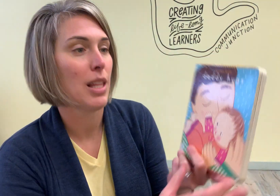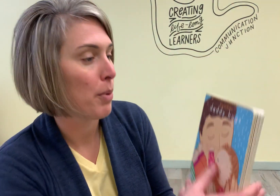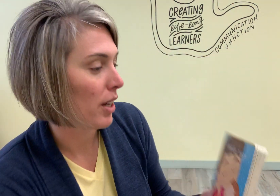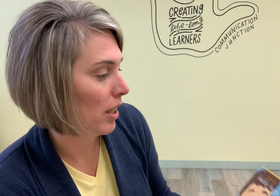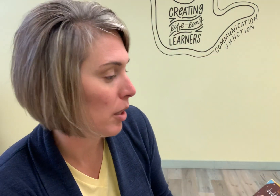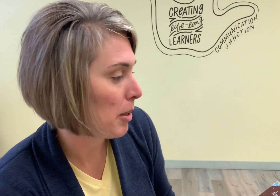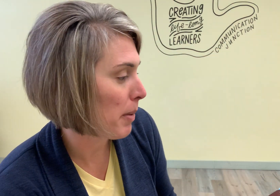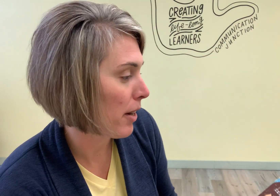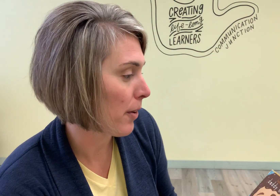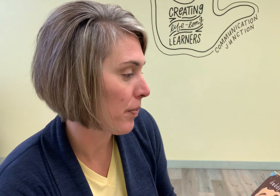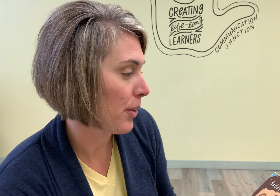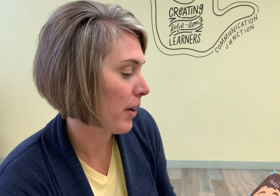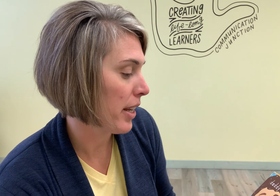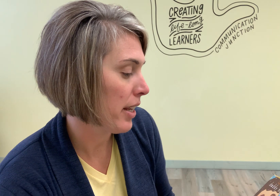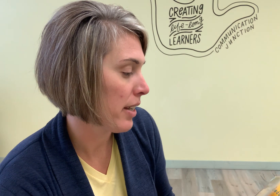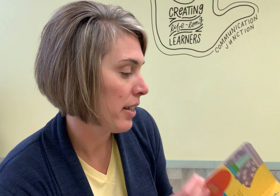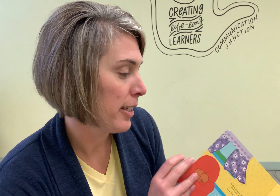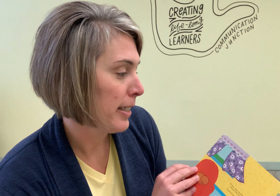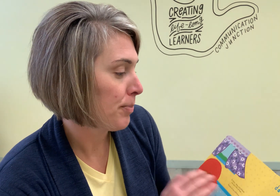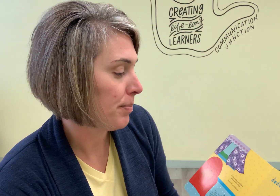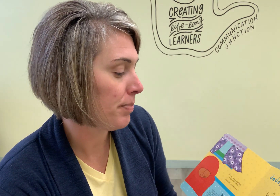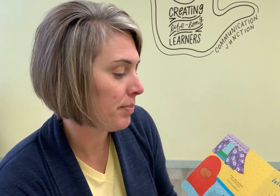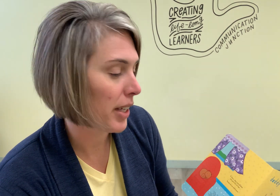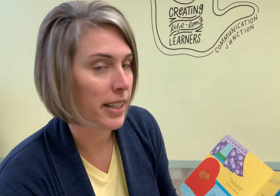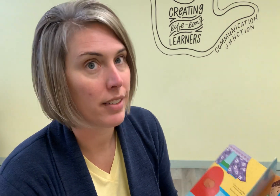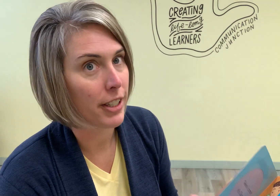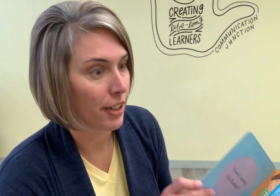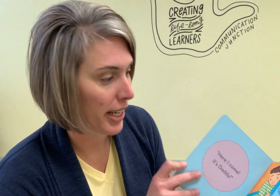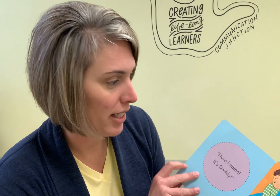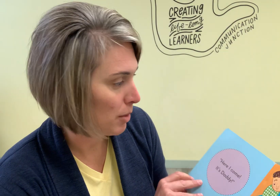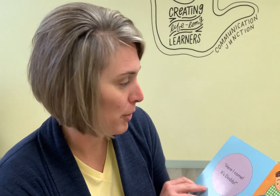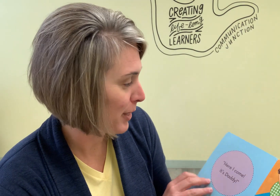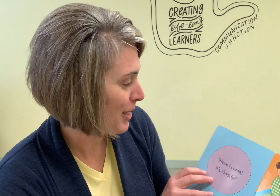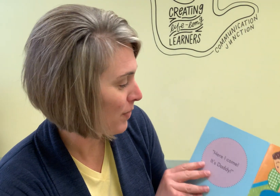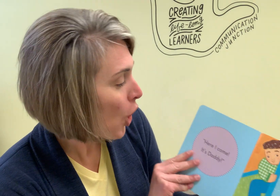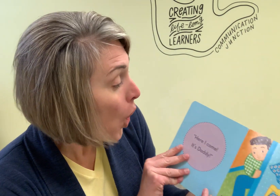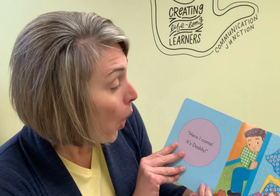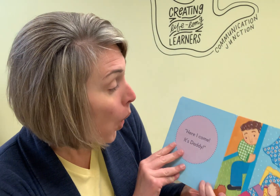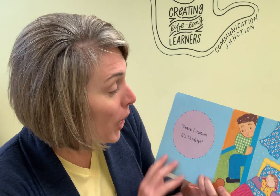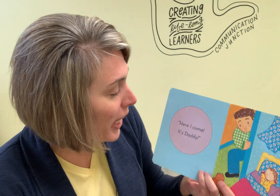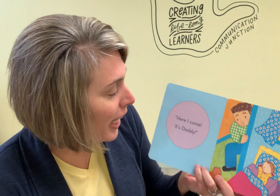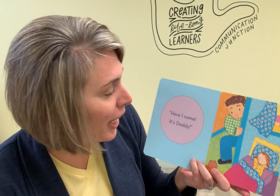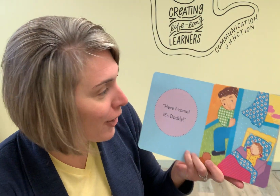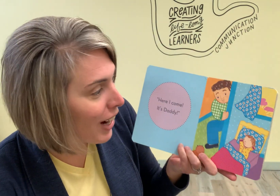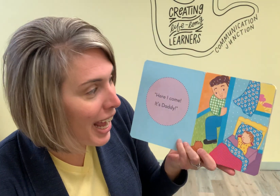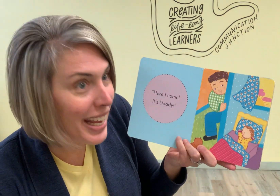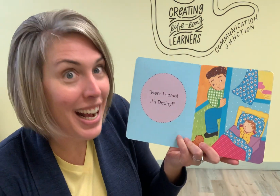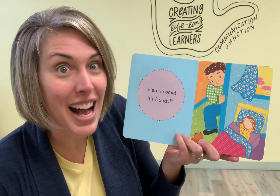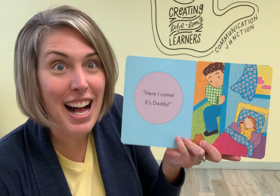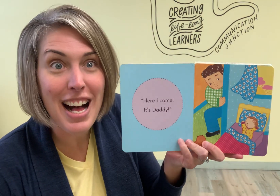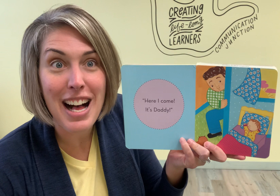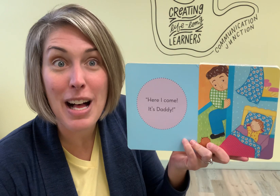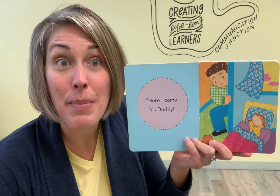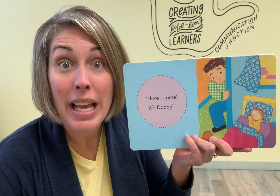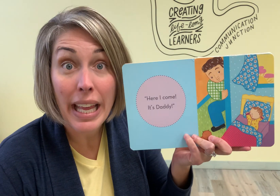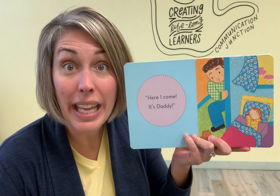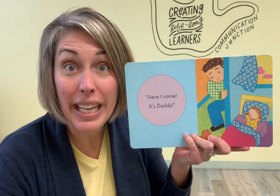book a little bit better. You ready? I love Karen Katz books. Here I come.